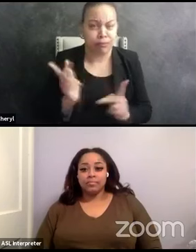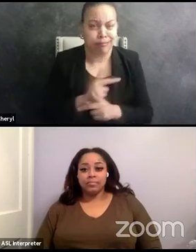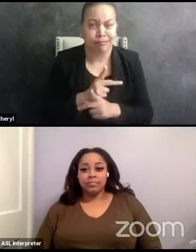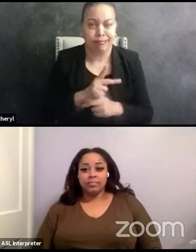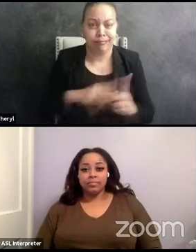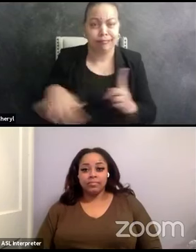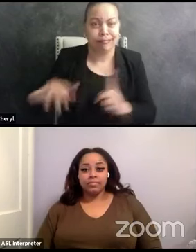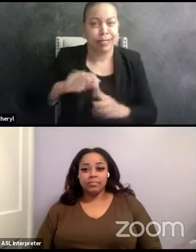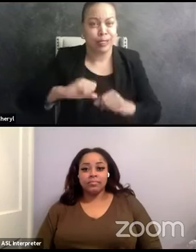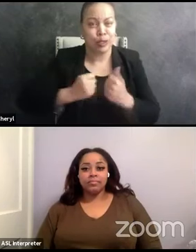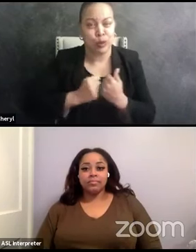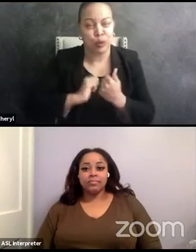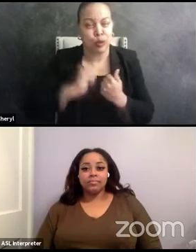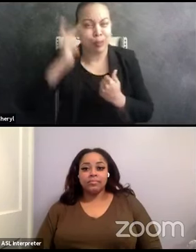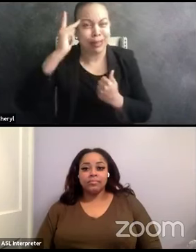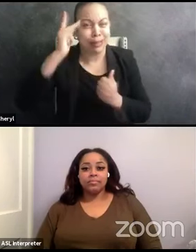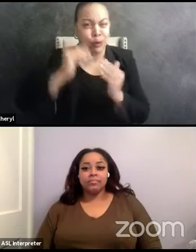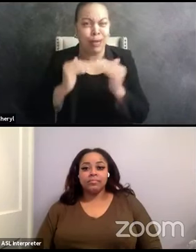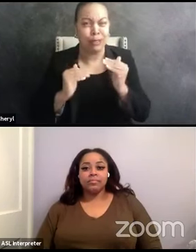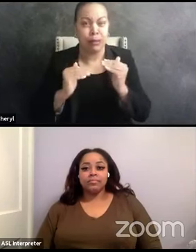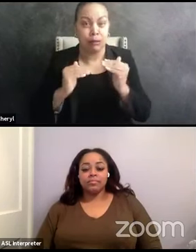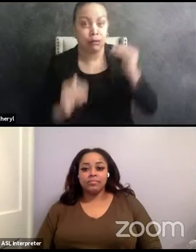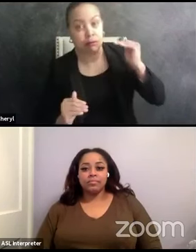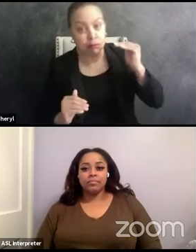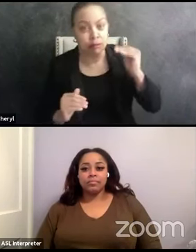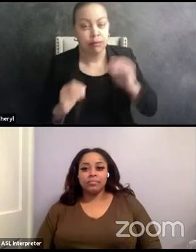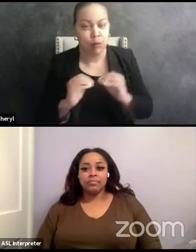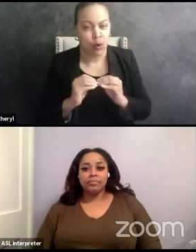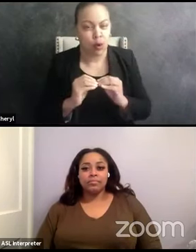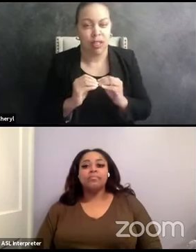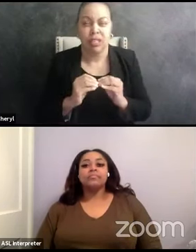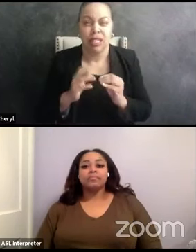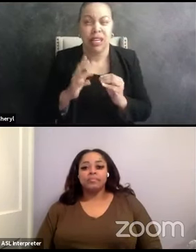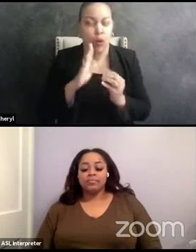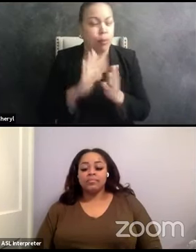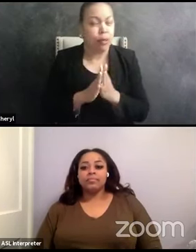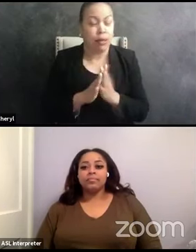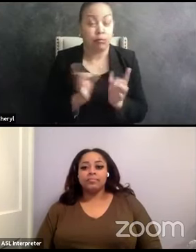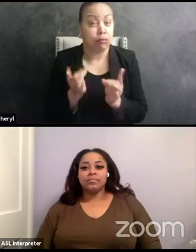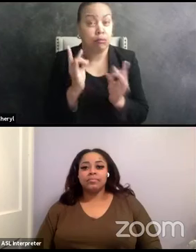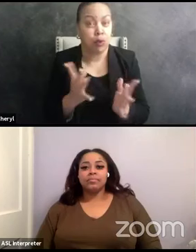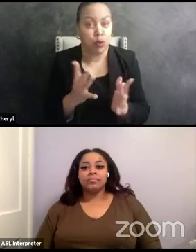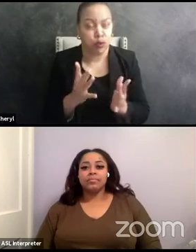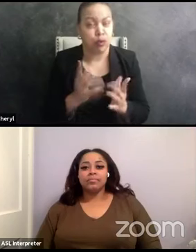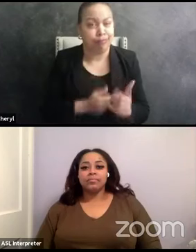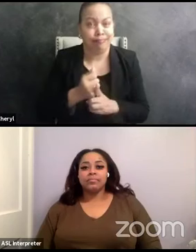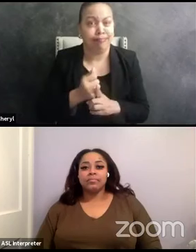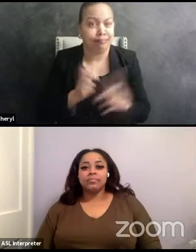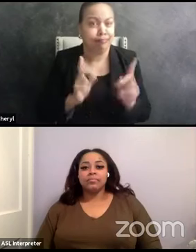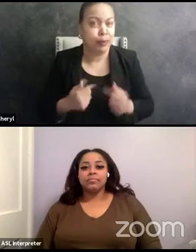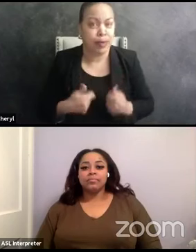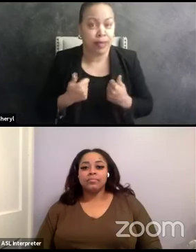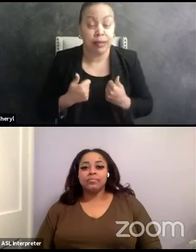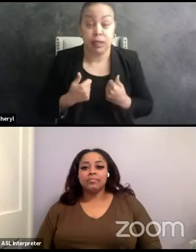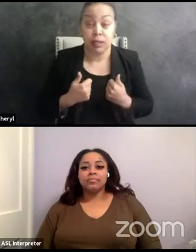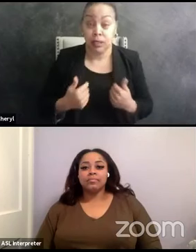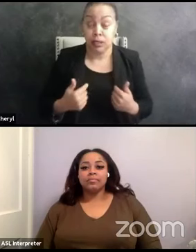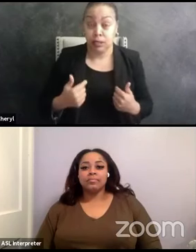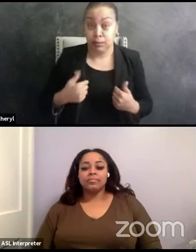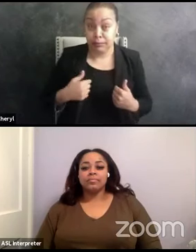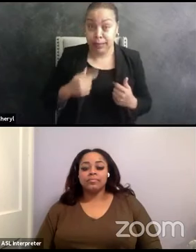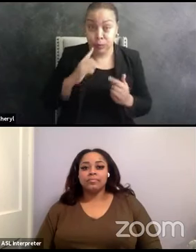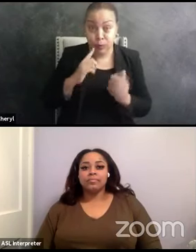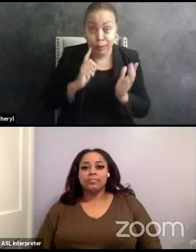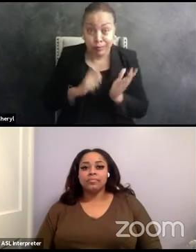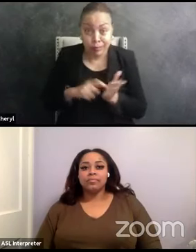political inequities that we have, to a really deadly degree. So I would say, I'm not identifying many